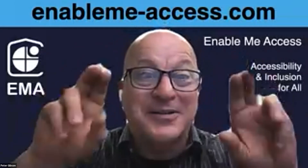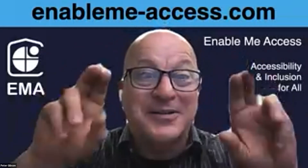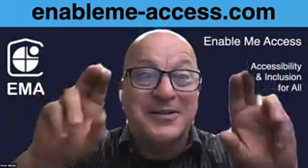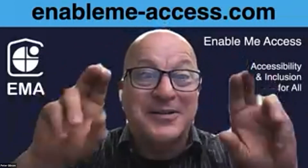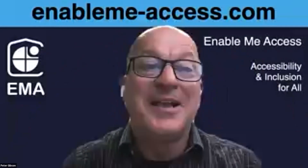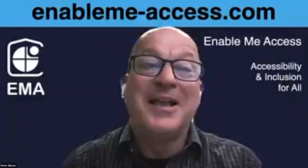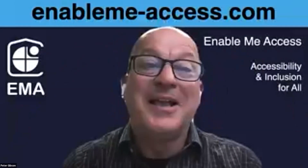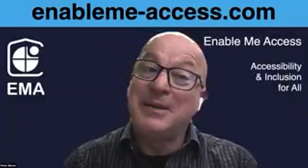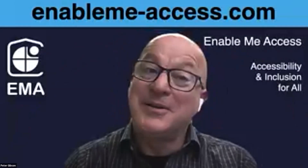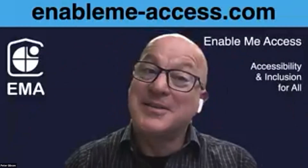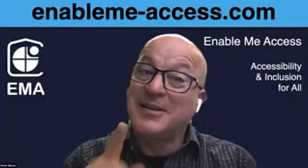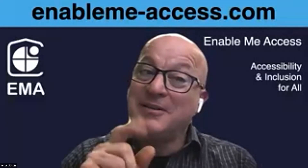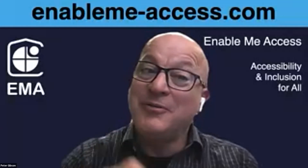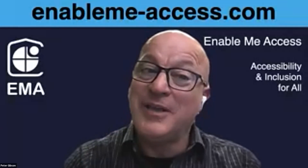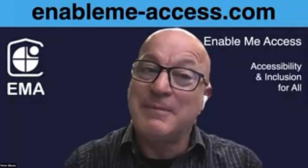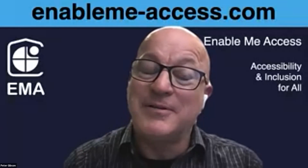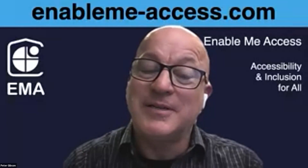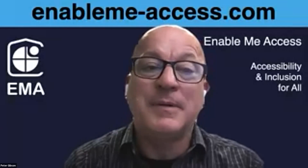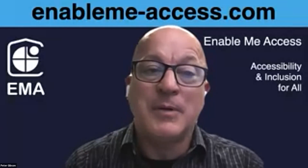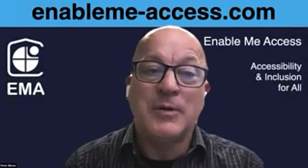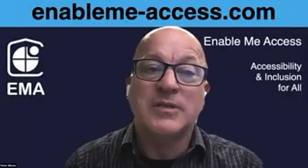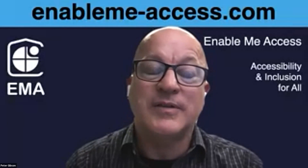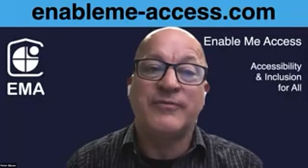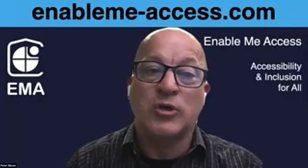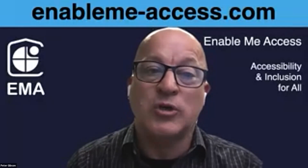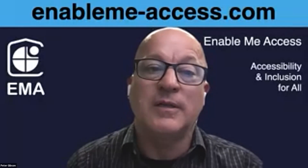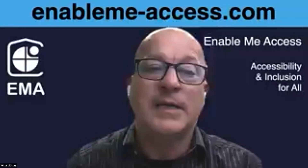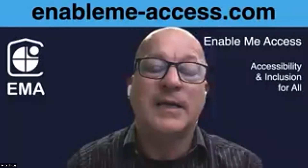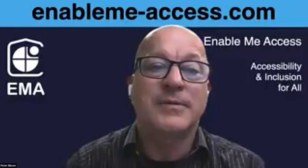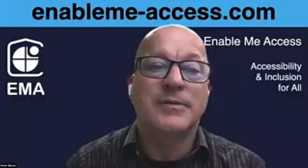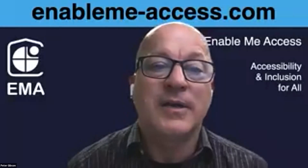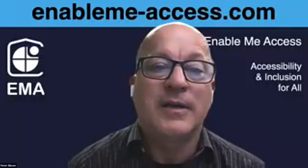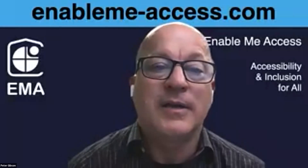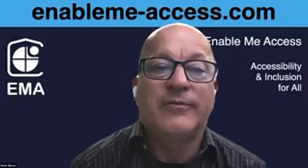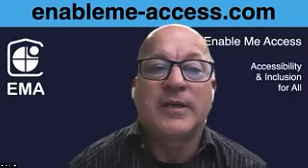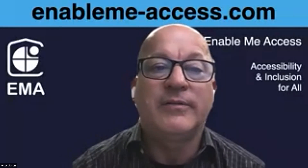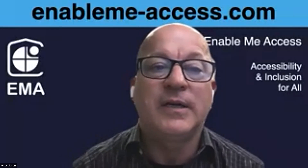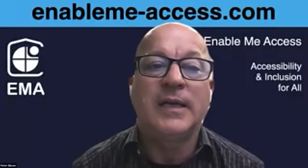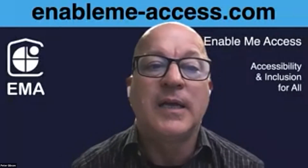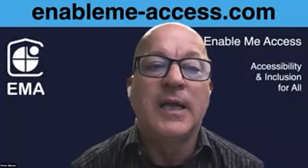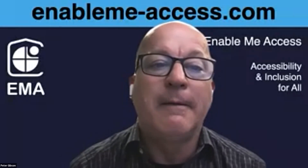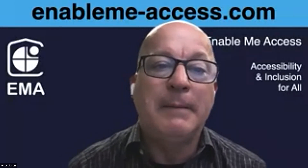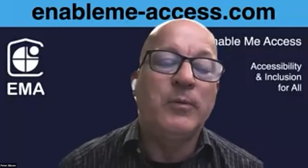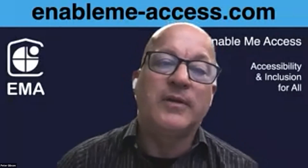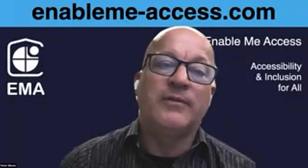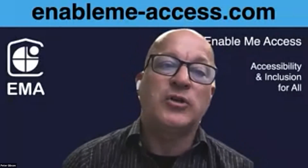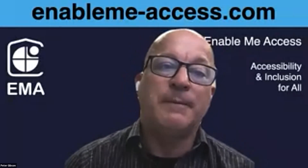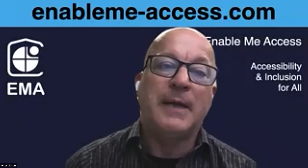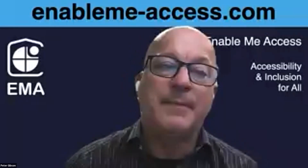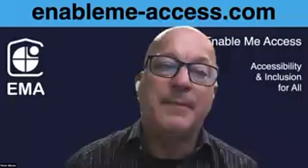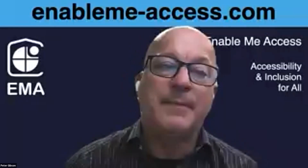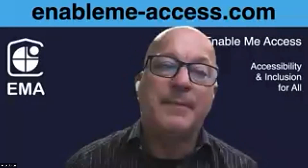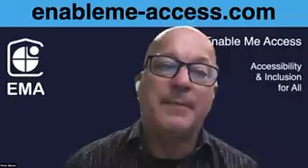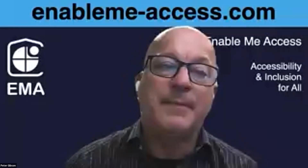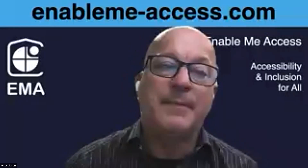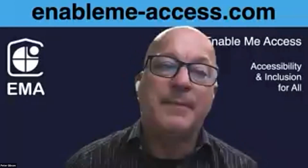expert, because you think about it, I mean, most of it's visual. I'm sorry for Kavya and people with visual